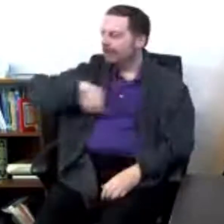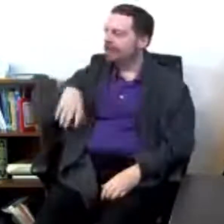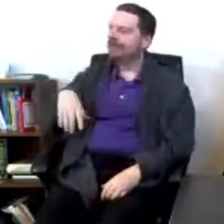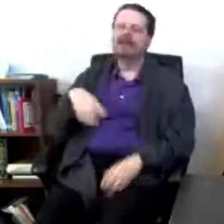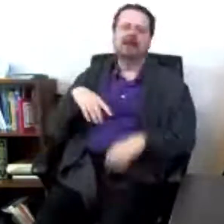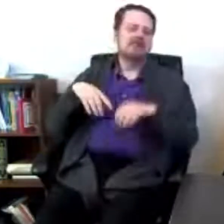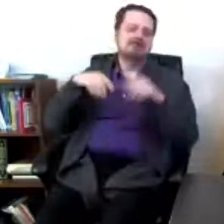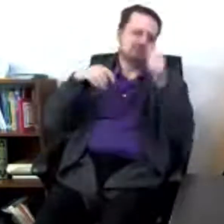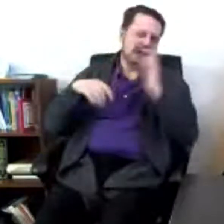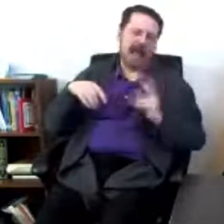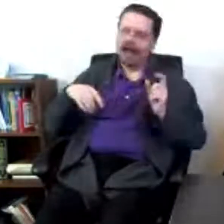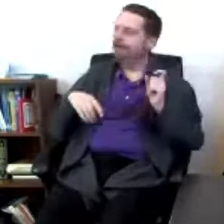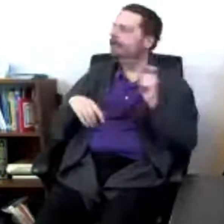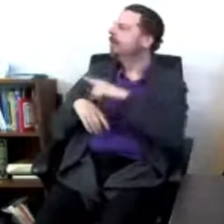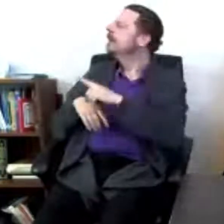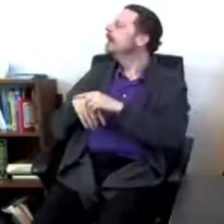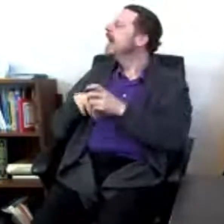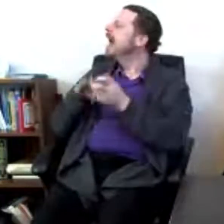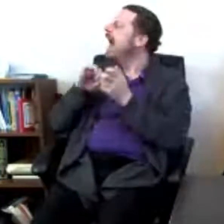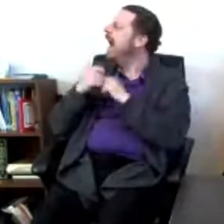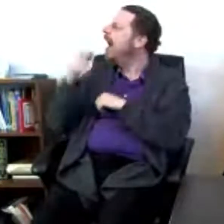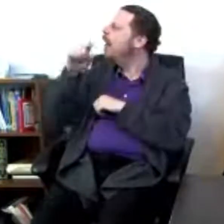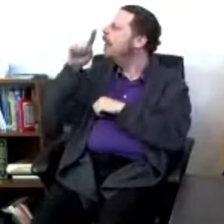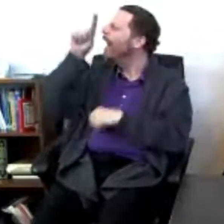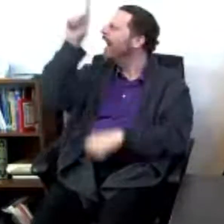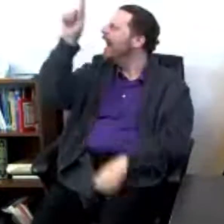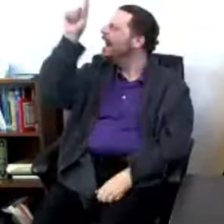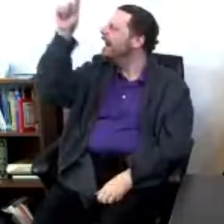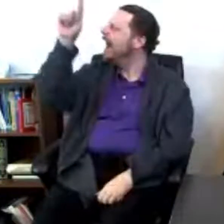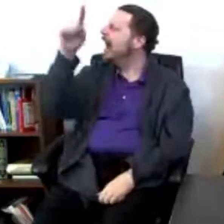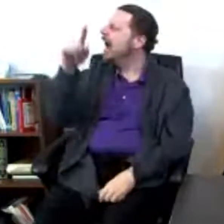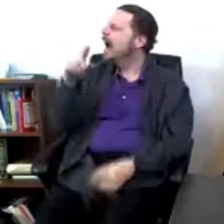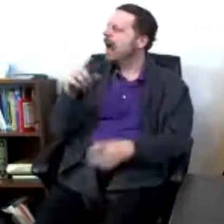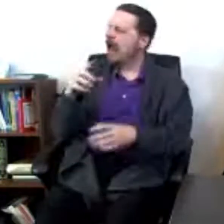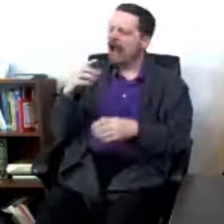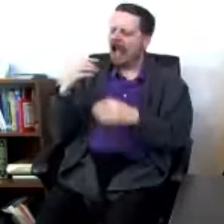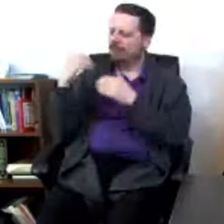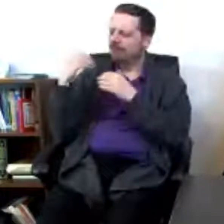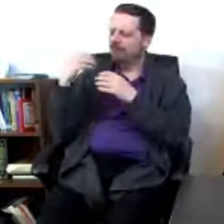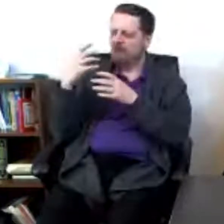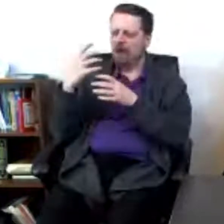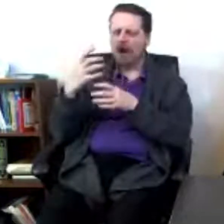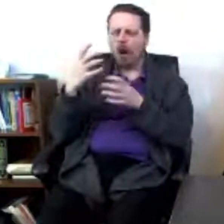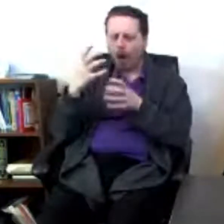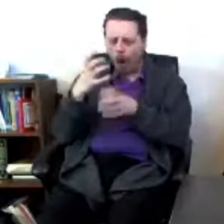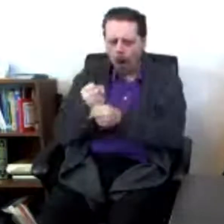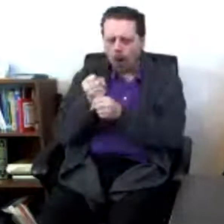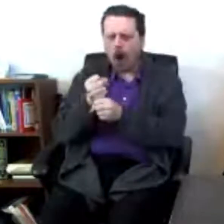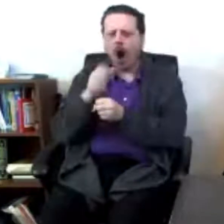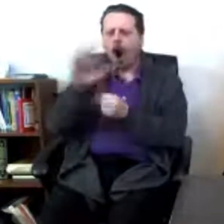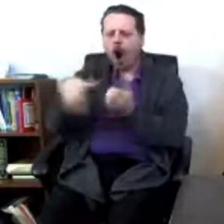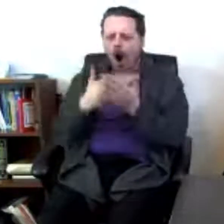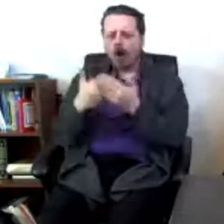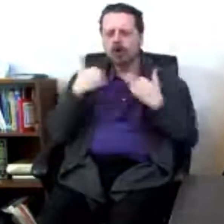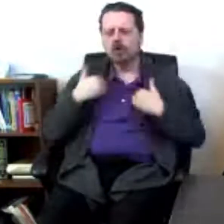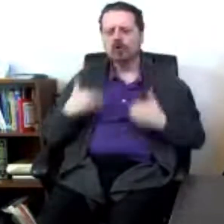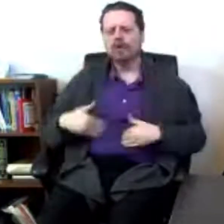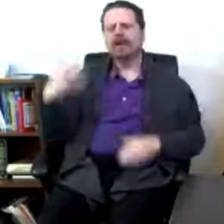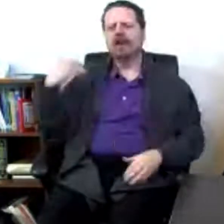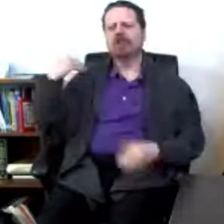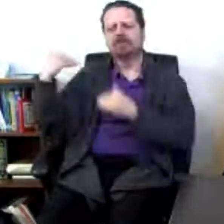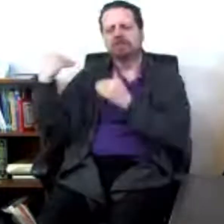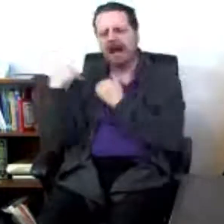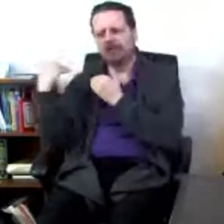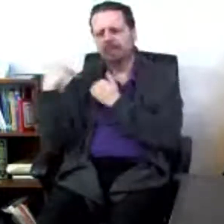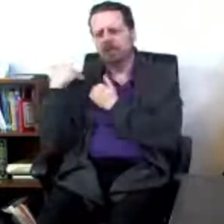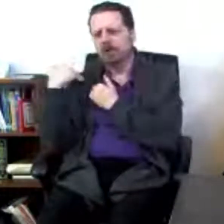could Allah hold to account the endless numbers of humans that will be presented